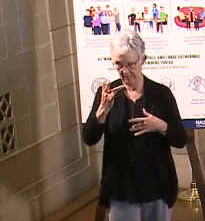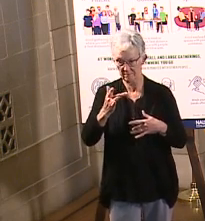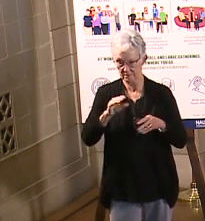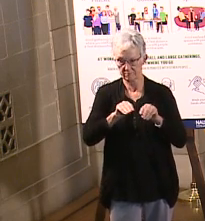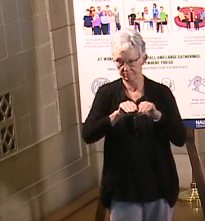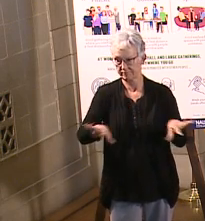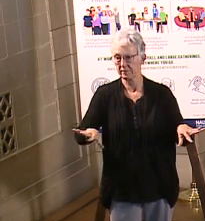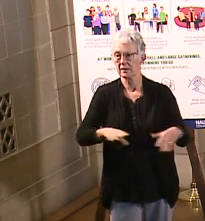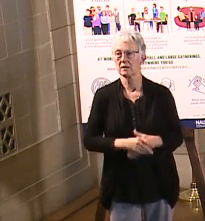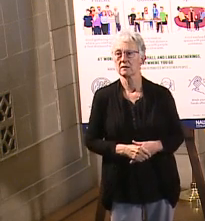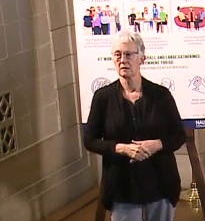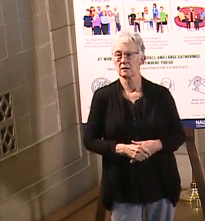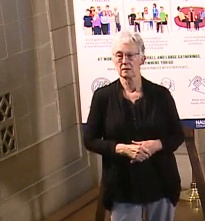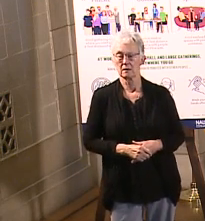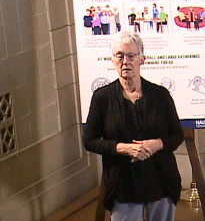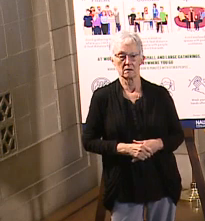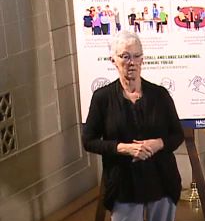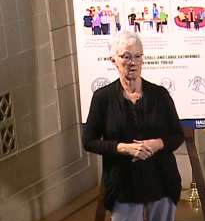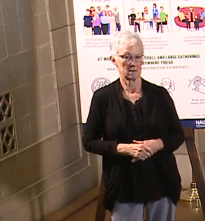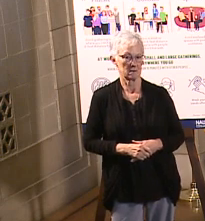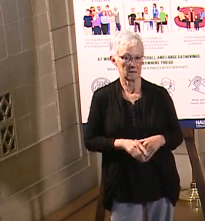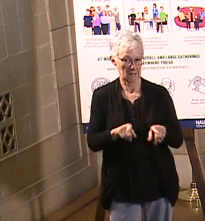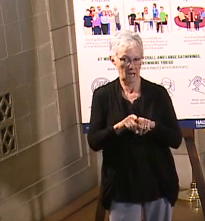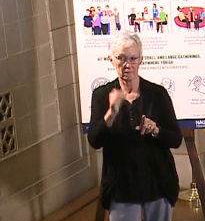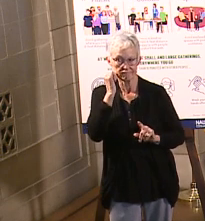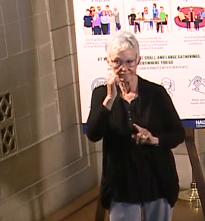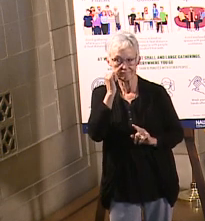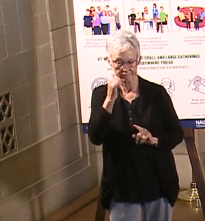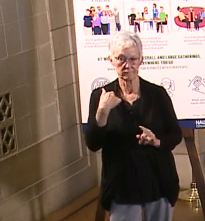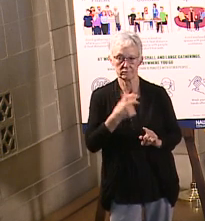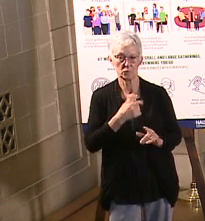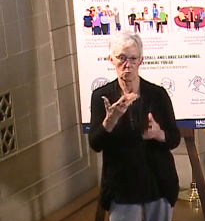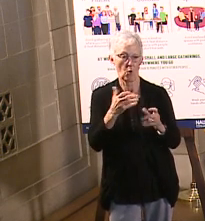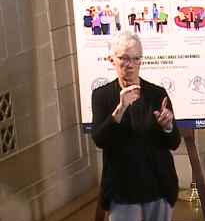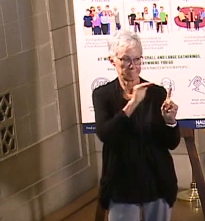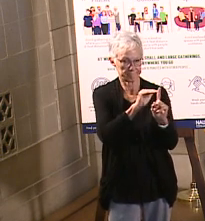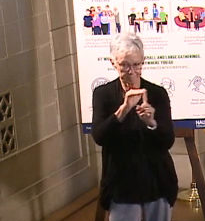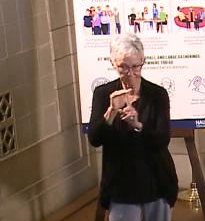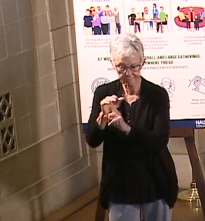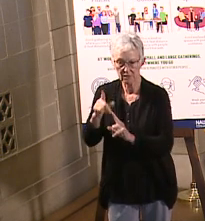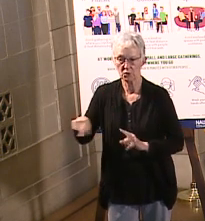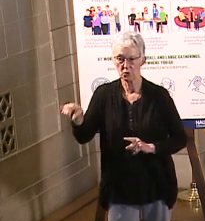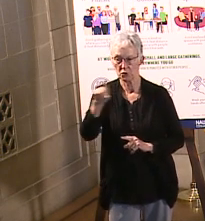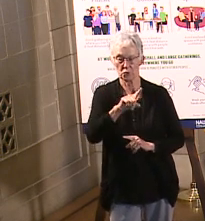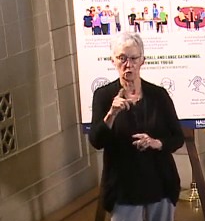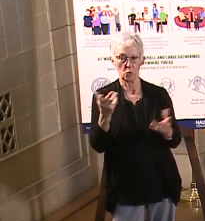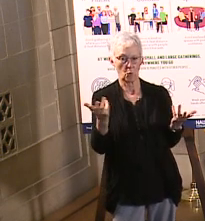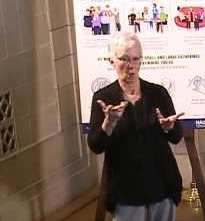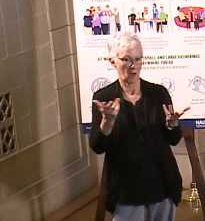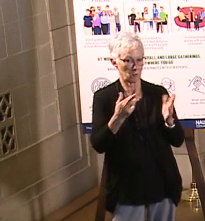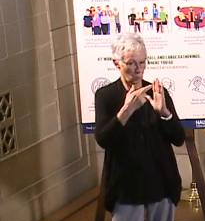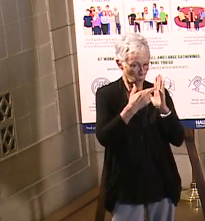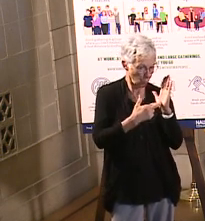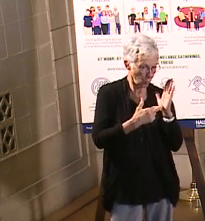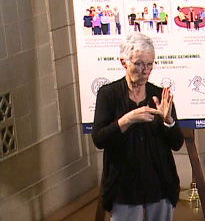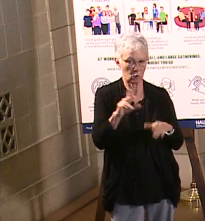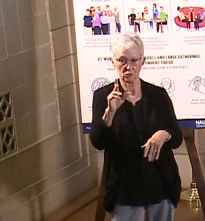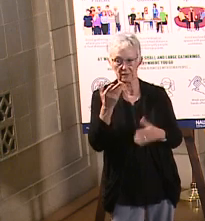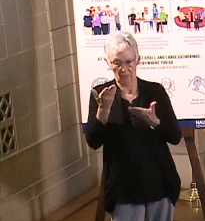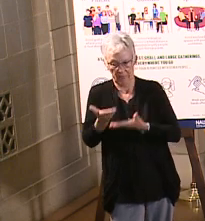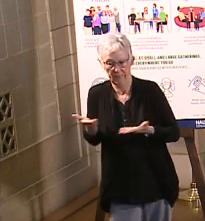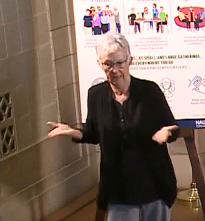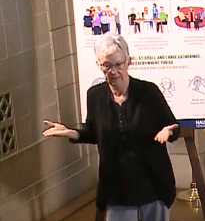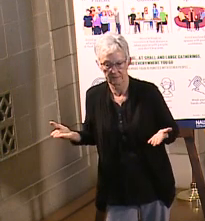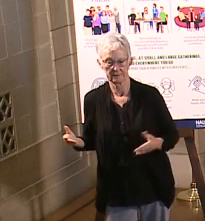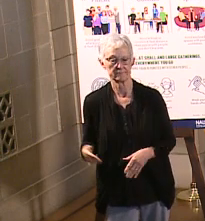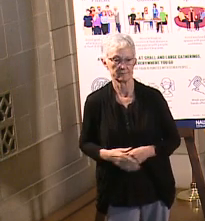remind people about the rules that we have and the tools we've given everybody to slow the spread of the virus. We have community